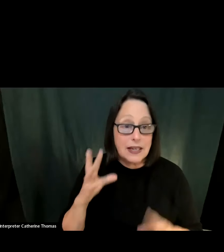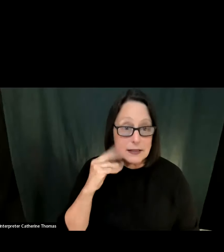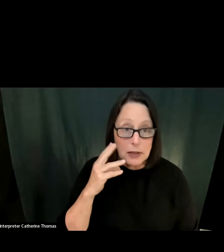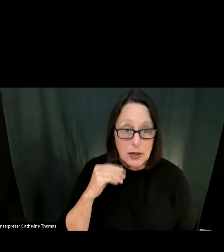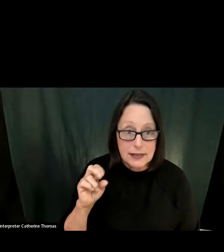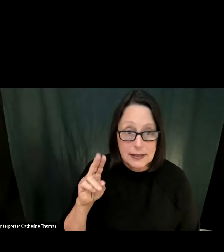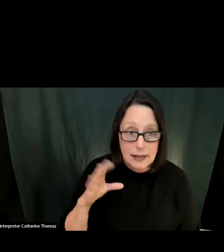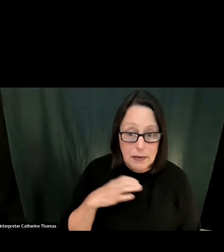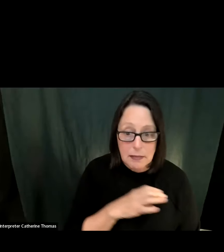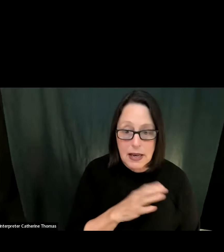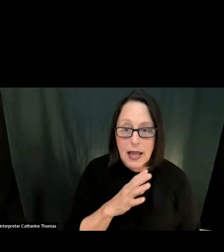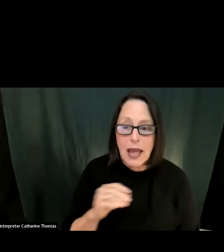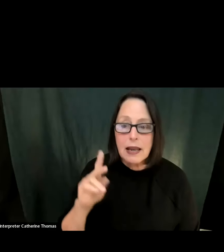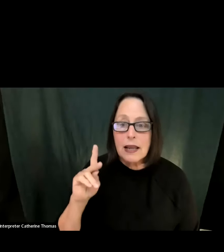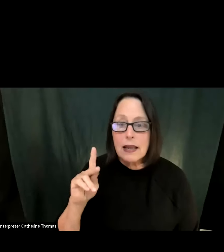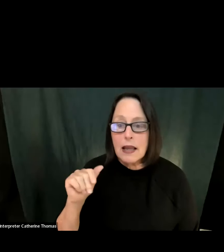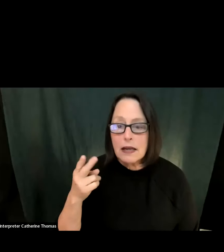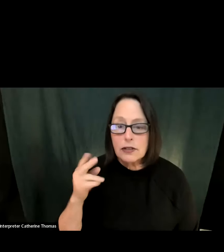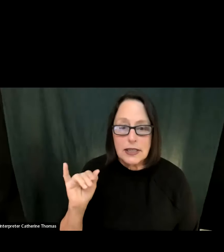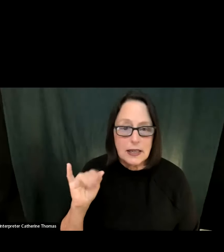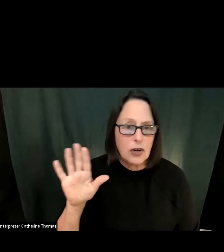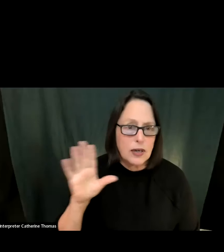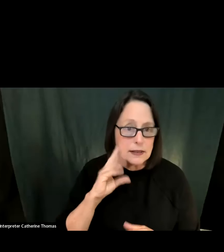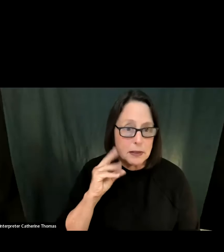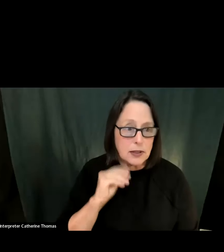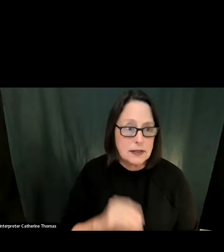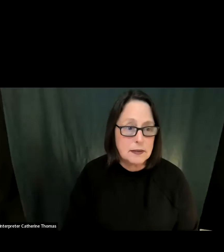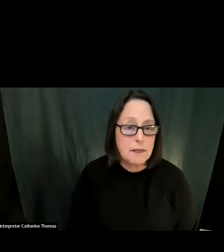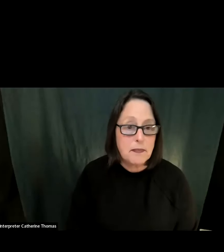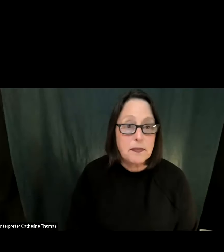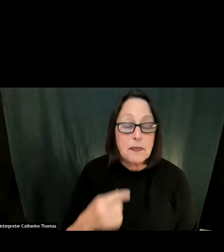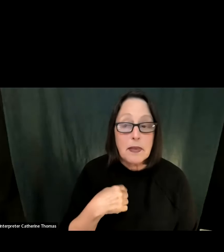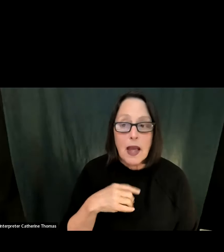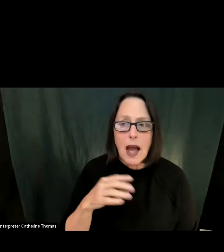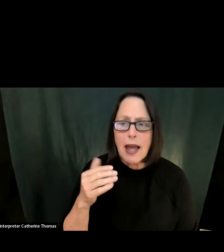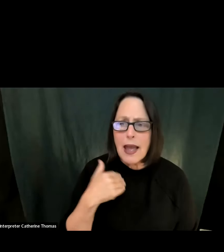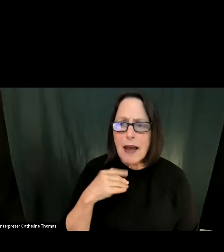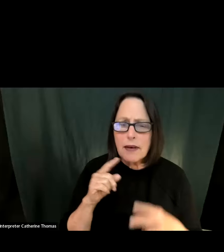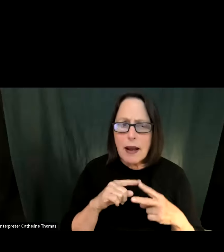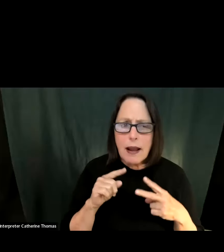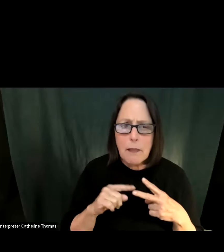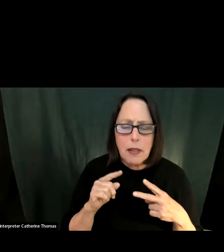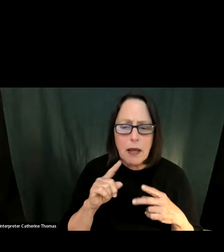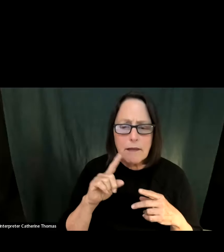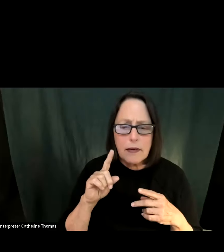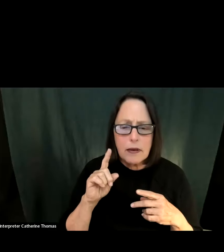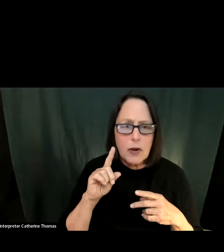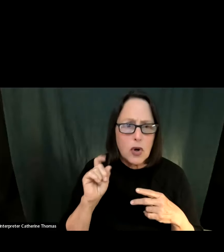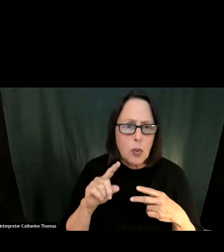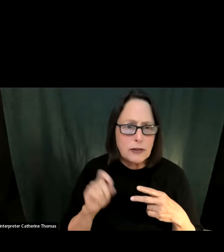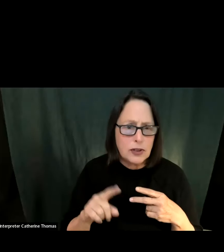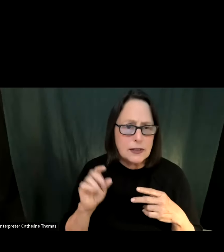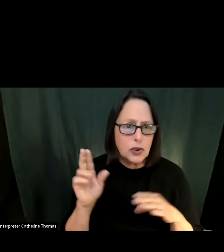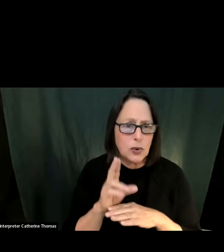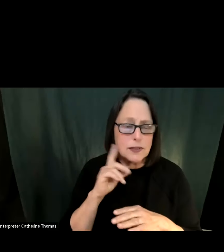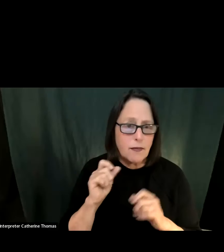observations and professional experiences. And I actually I have a couple of questions to frame up this discussion, but as I